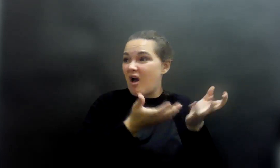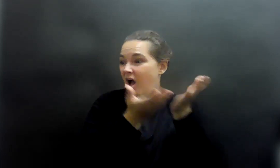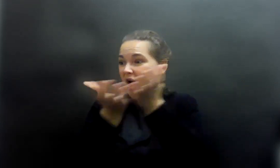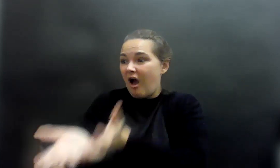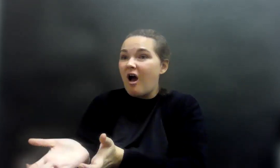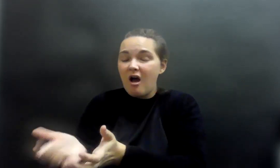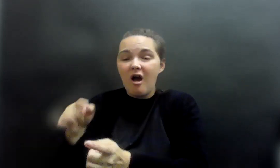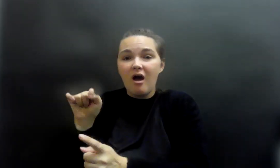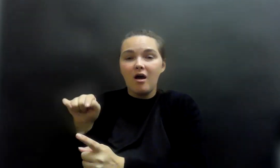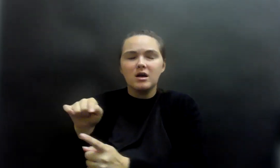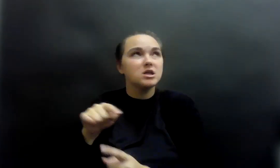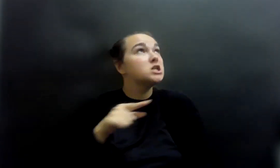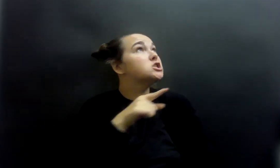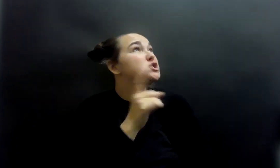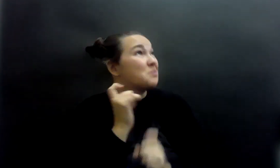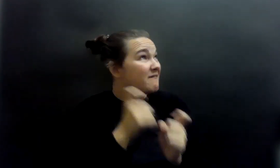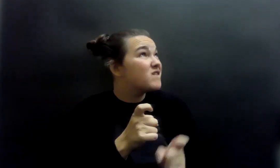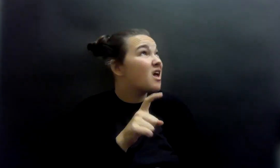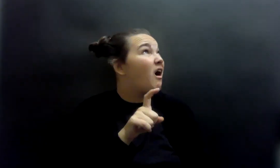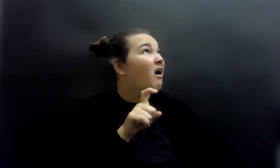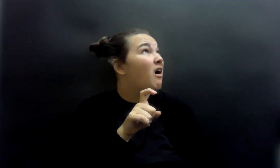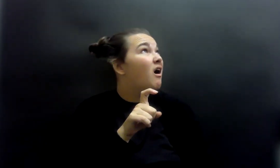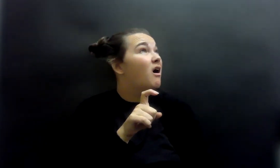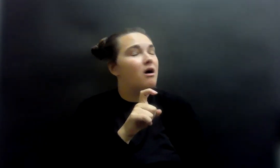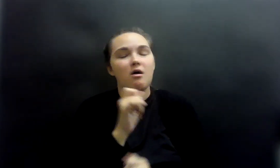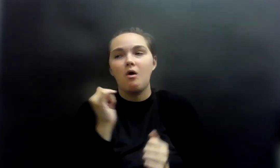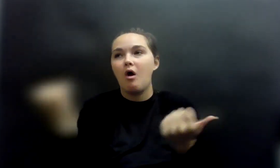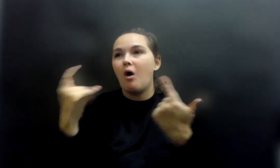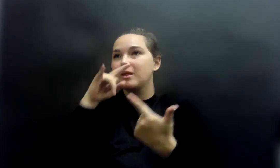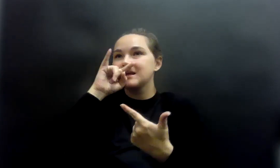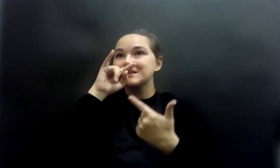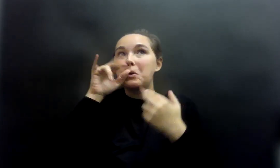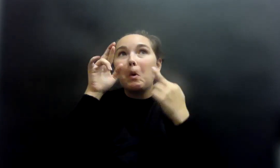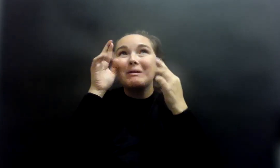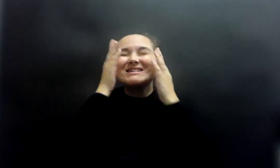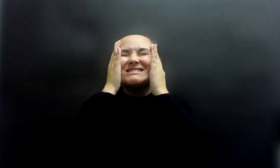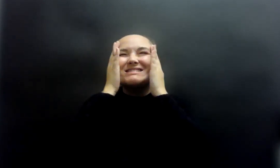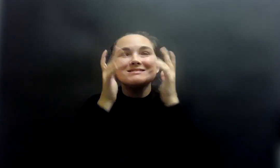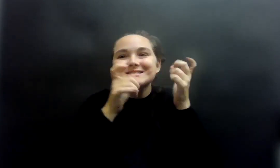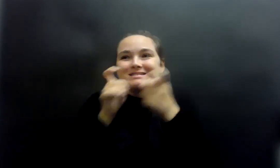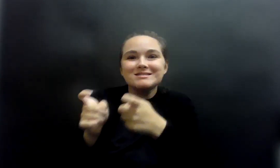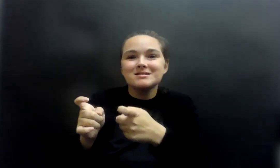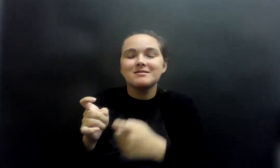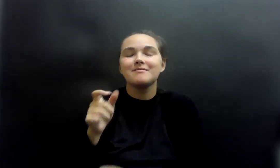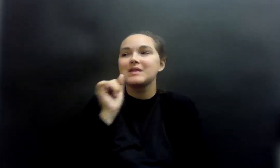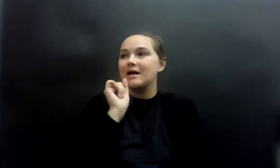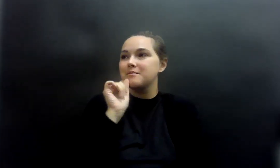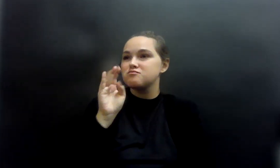him? Asked Sean. All the kids hoped so. Aunt Brenda was wonderful, but her